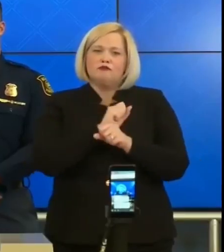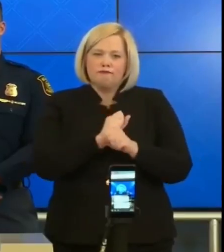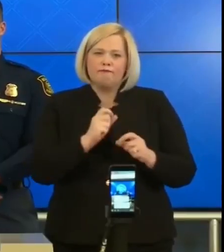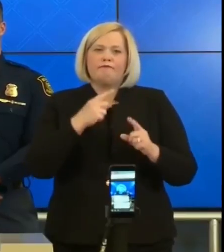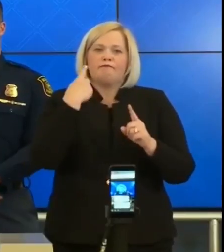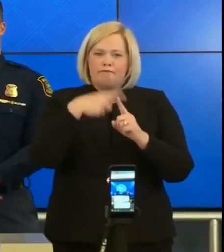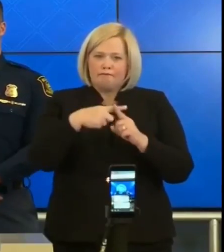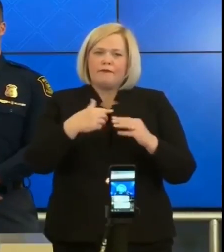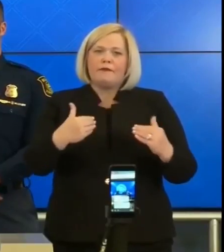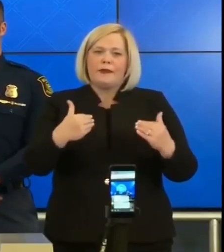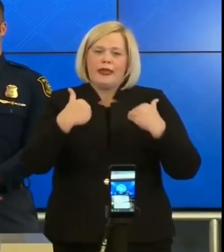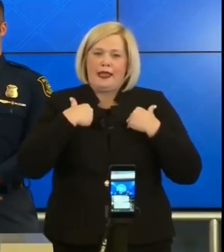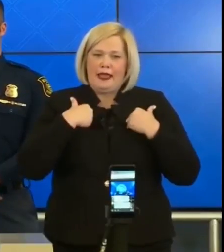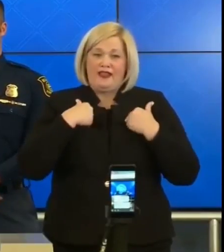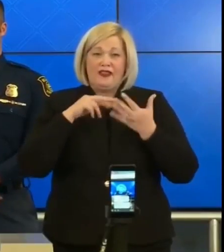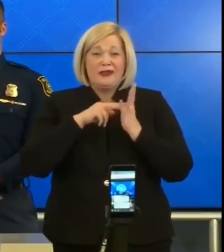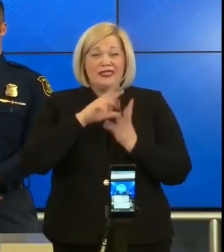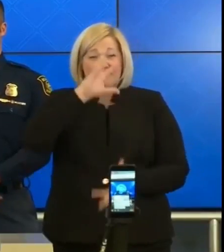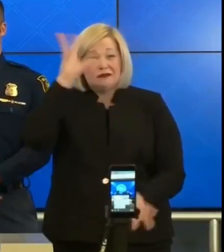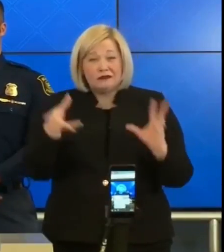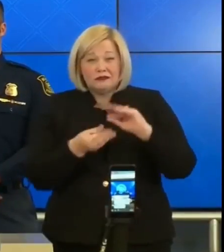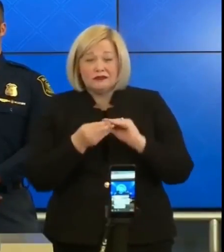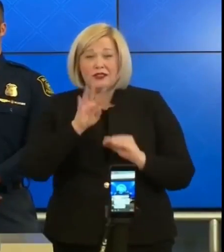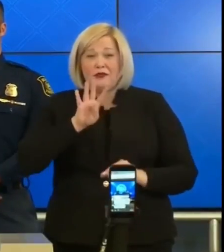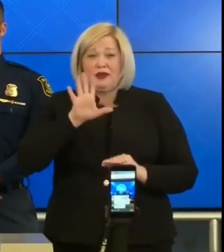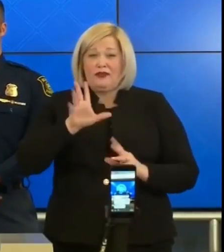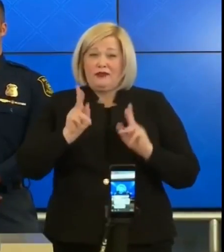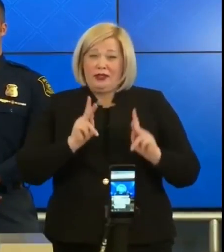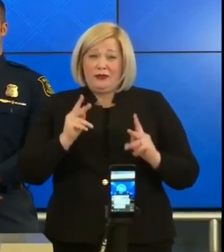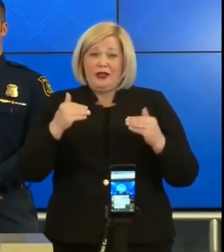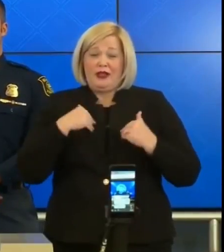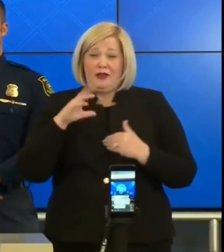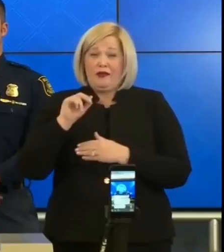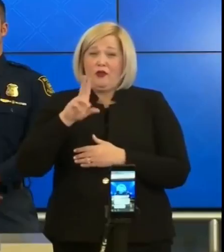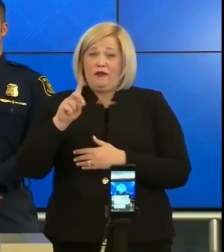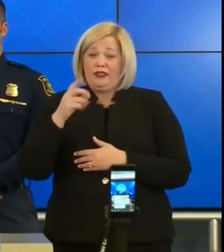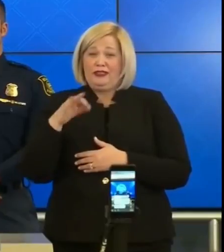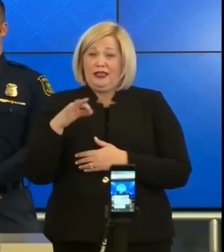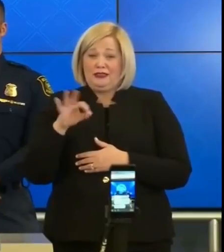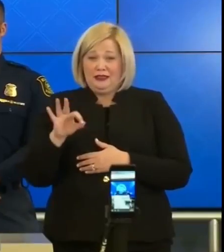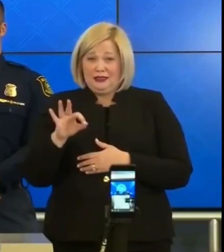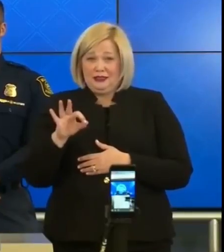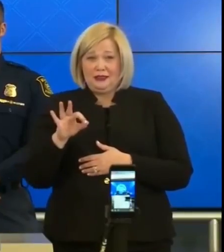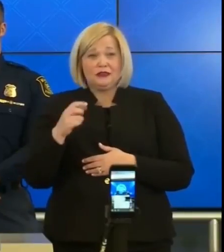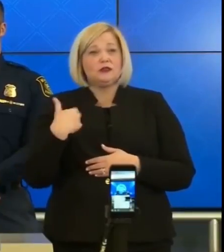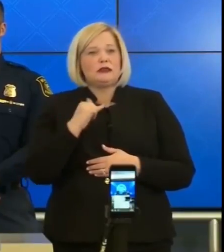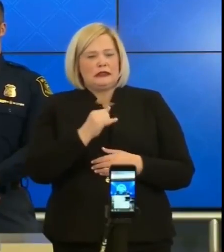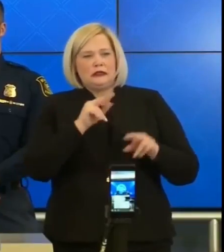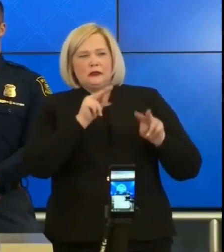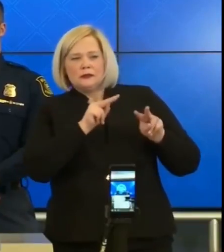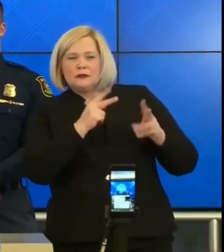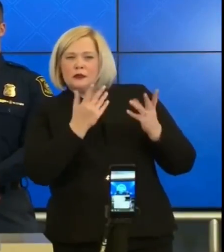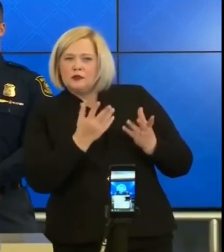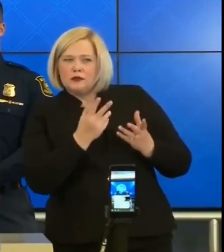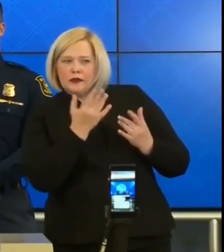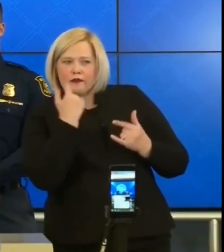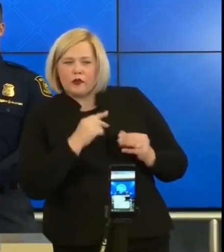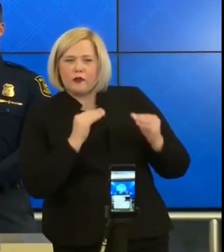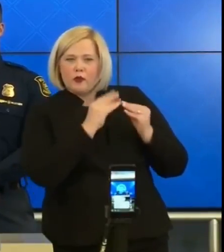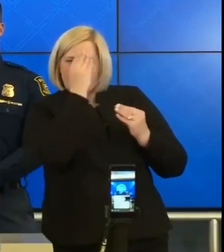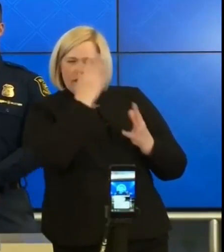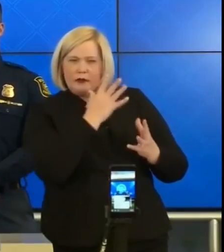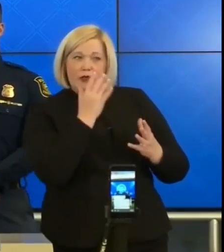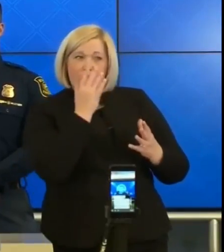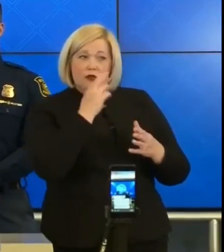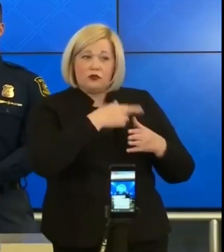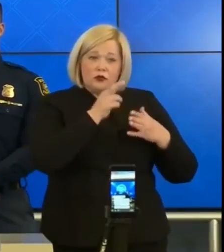the total number in the state to 45. We are still awaiting more test results that are running as we speak,